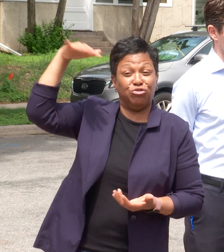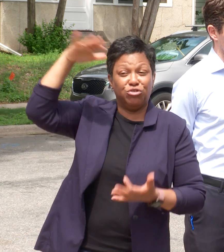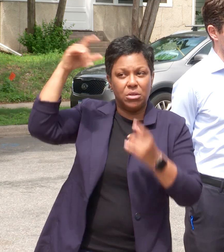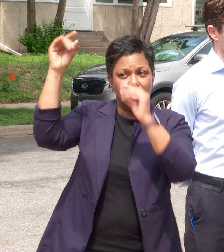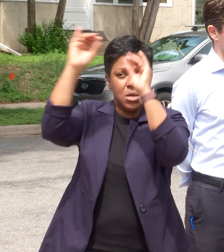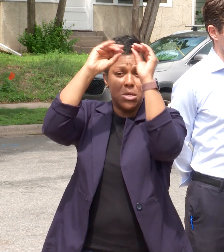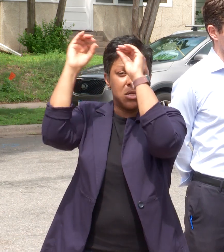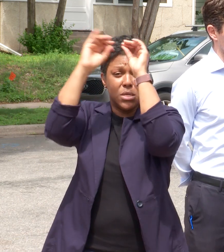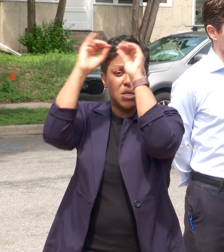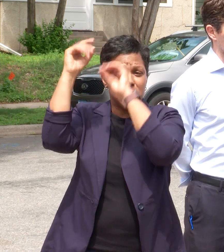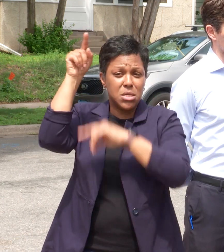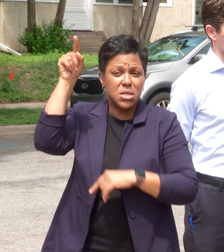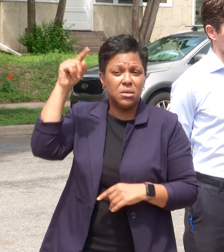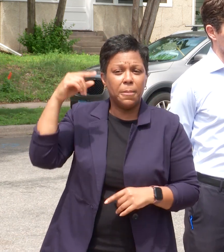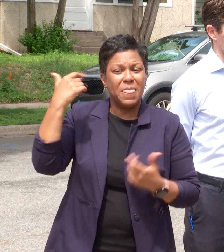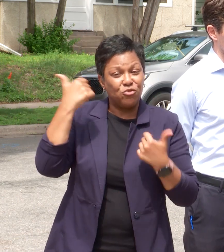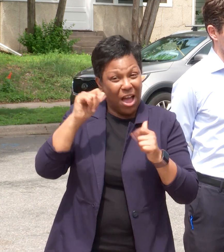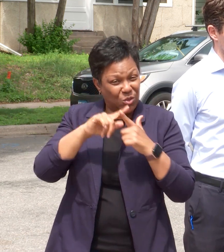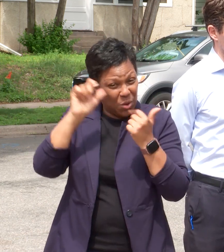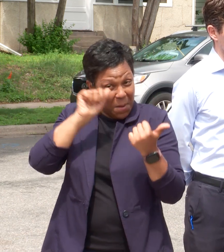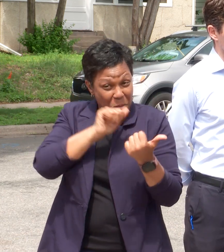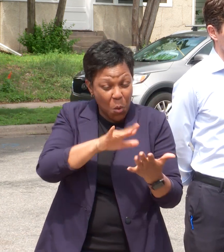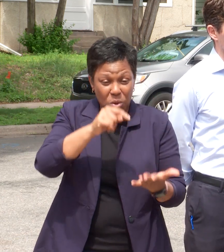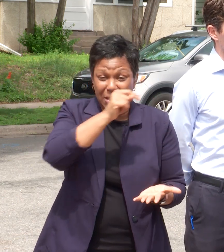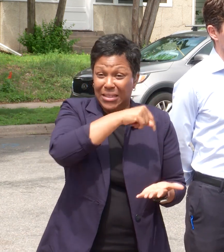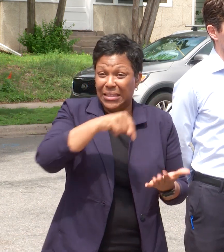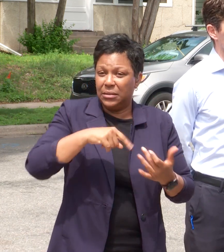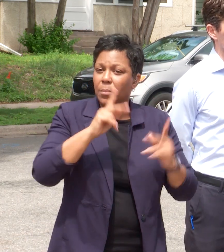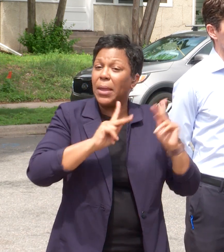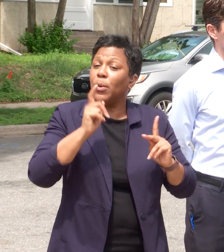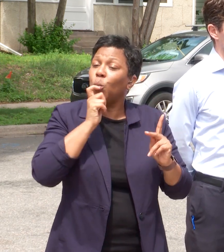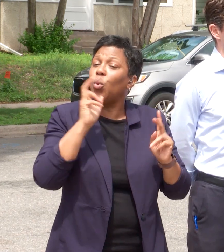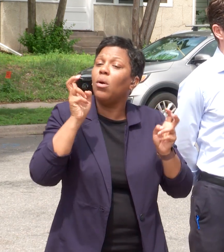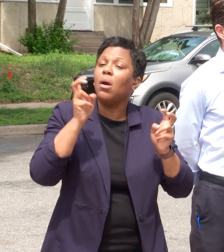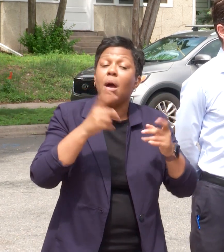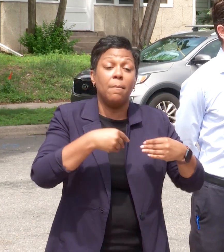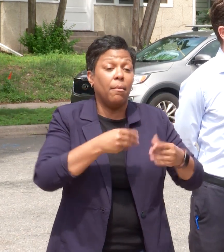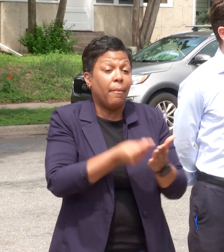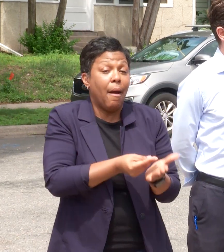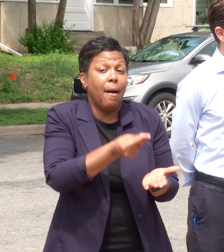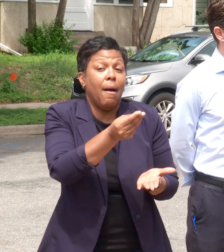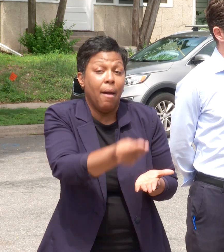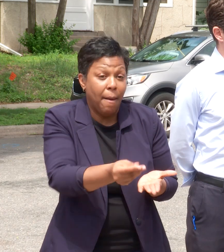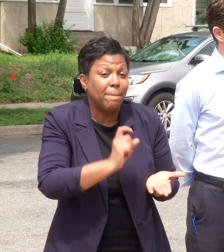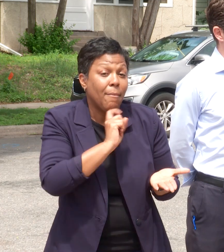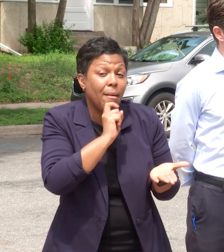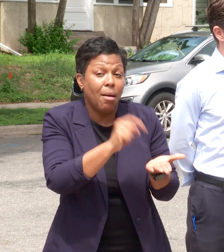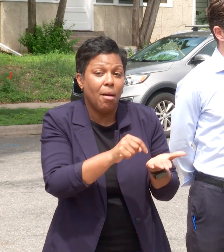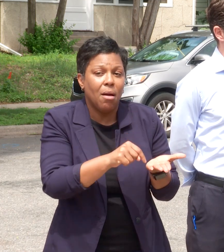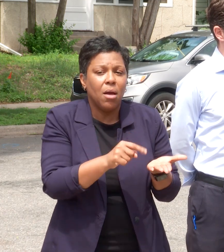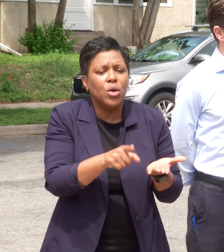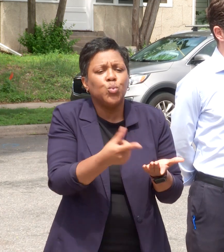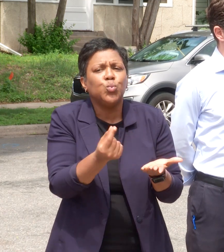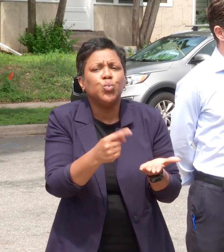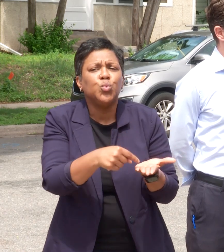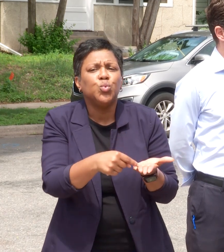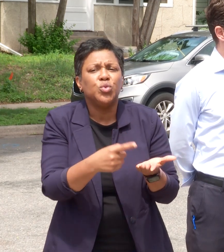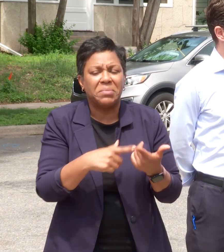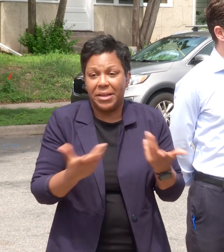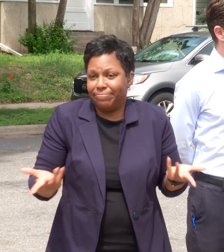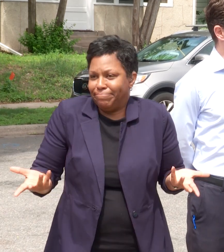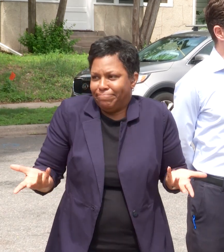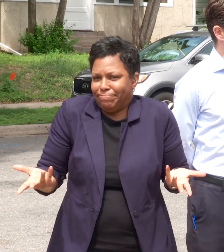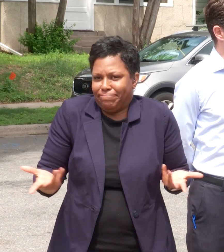about how to adjust the law so it's more effective. The wire thieves been caught?